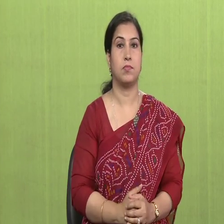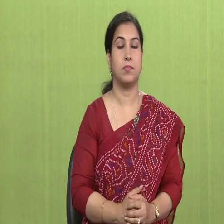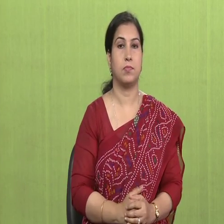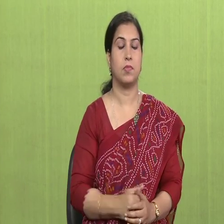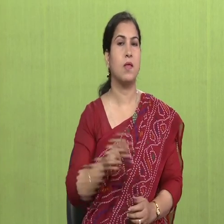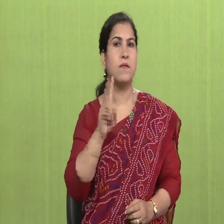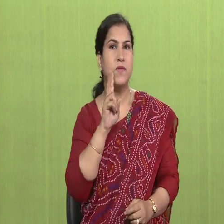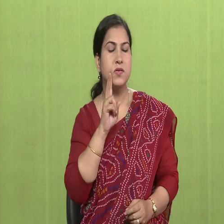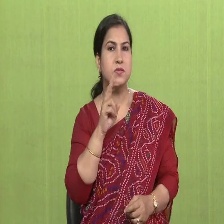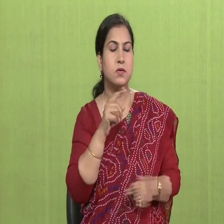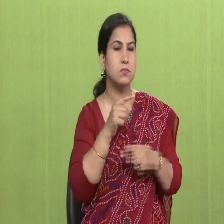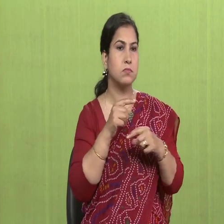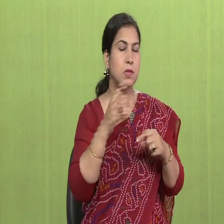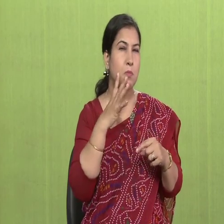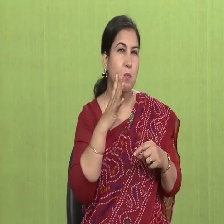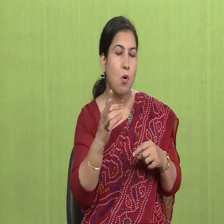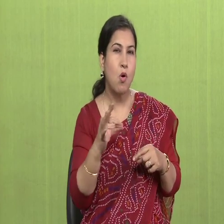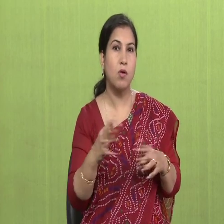vegetation is a key component of biodiversity.